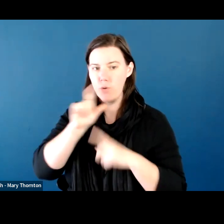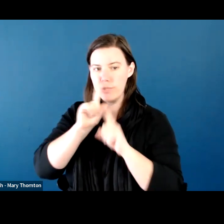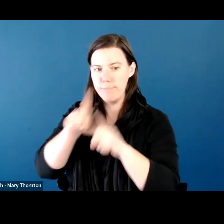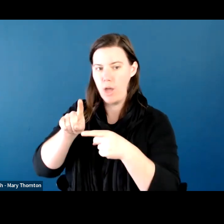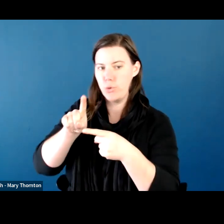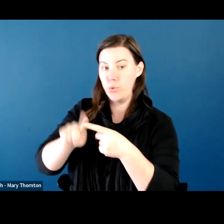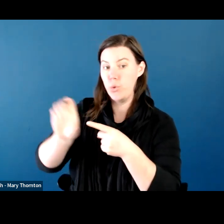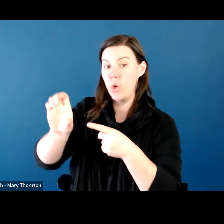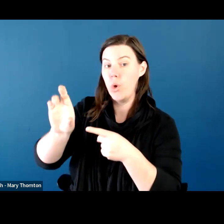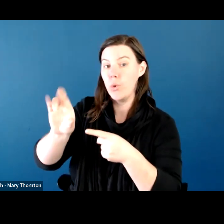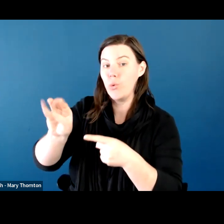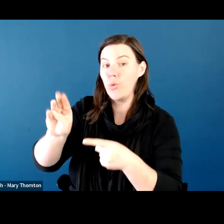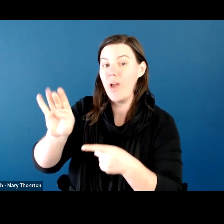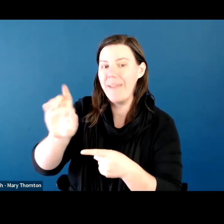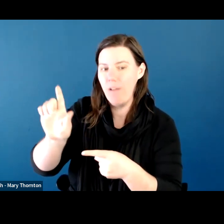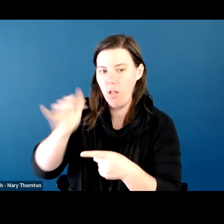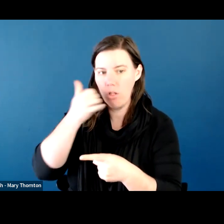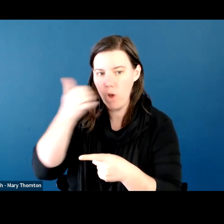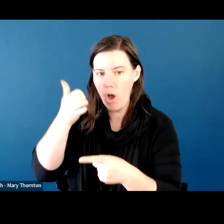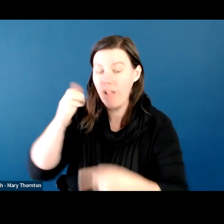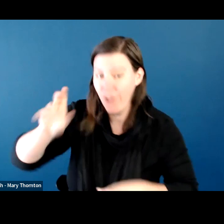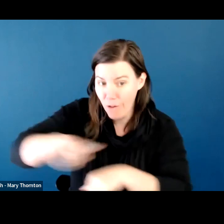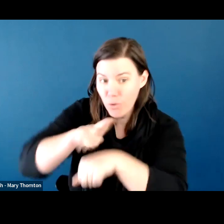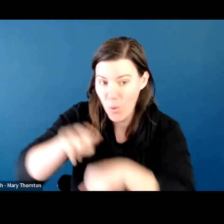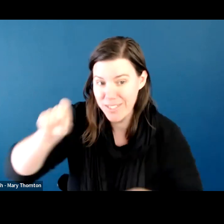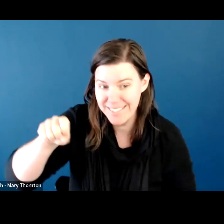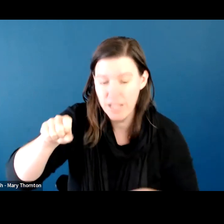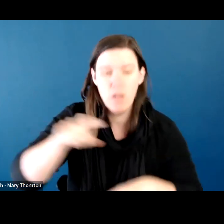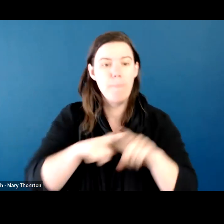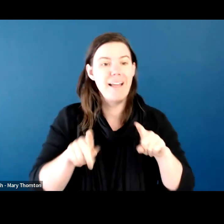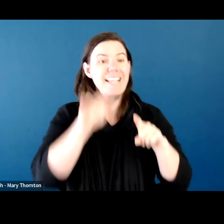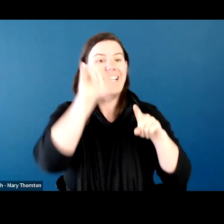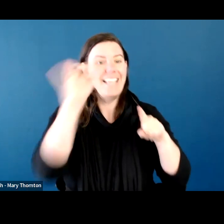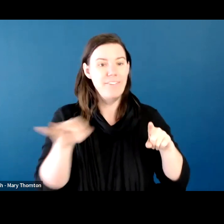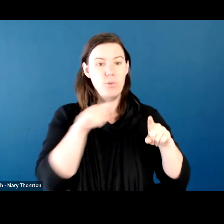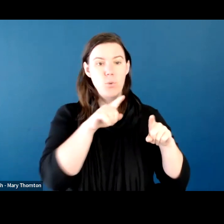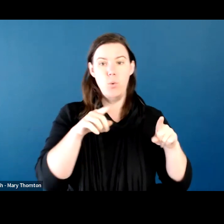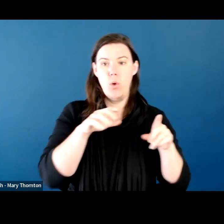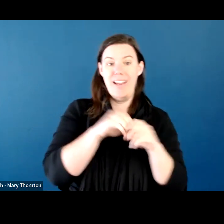But if you are calling 988 and you are in a mental health crisis, you should get a mental health professional.